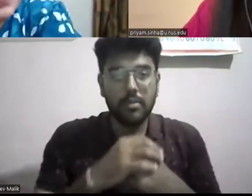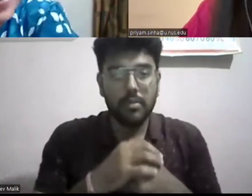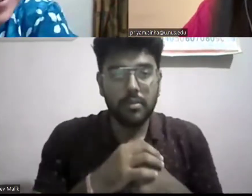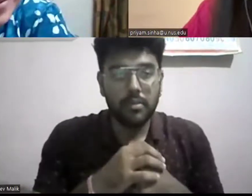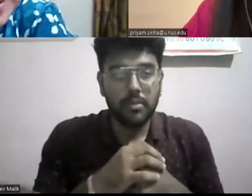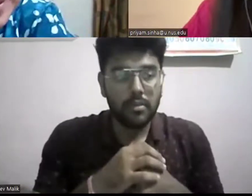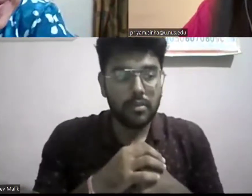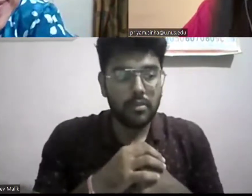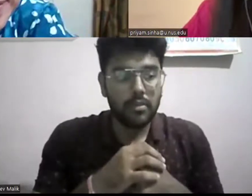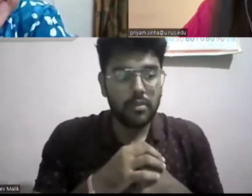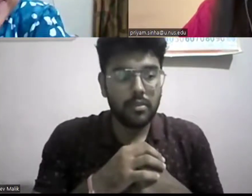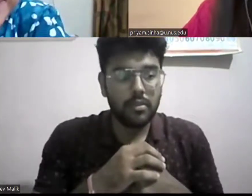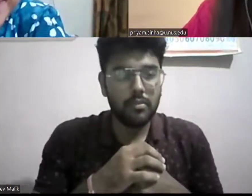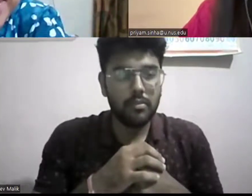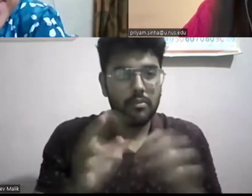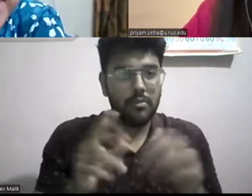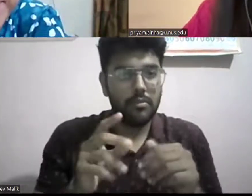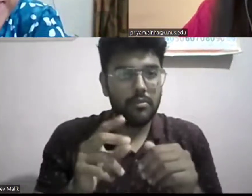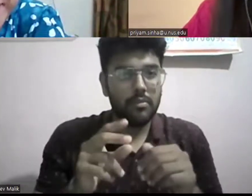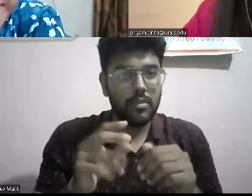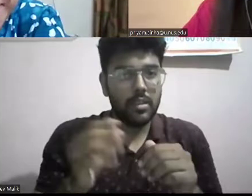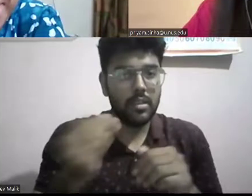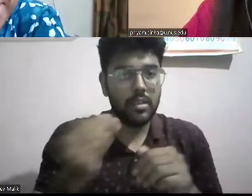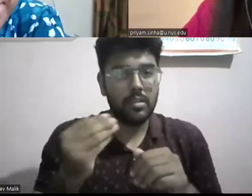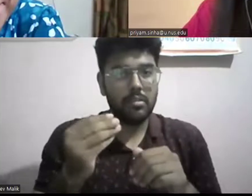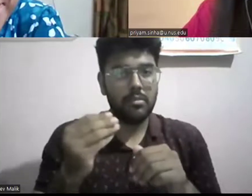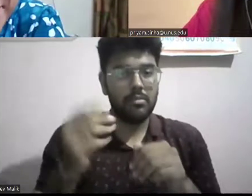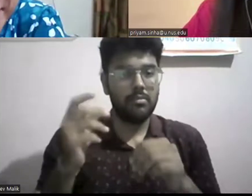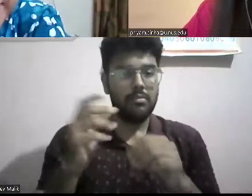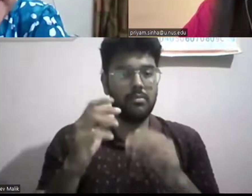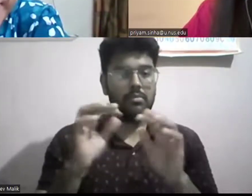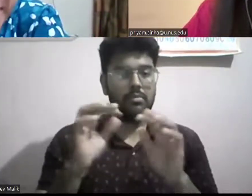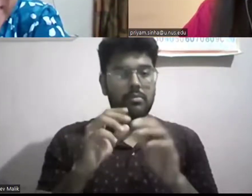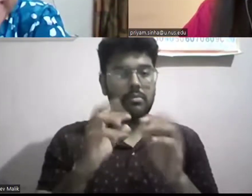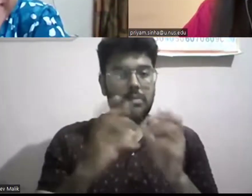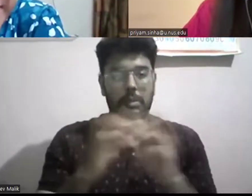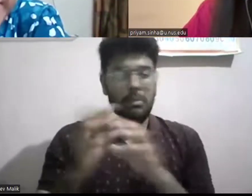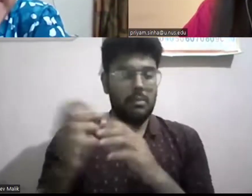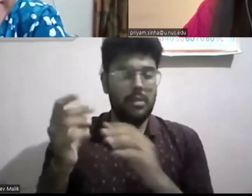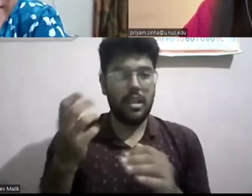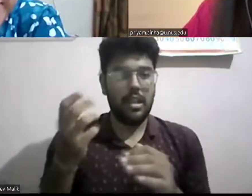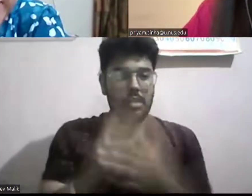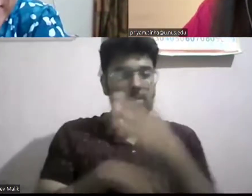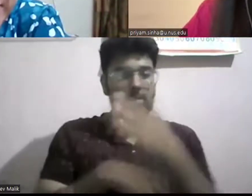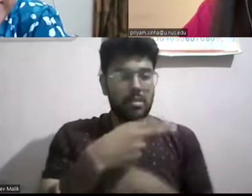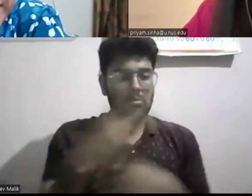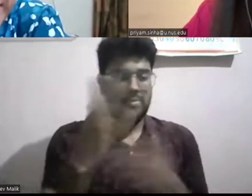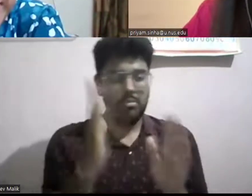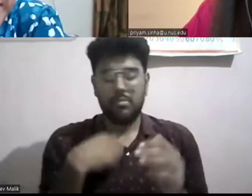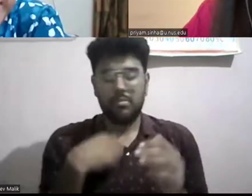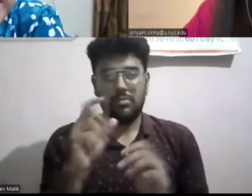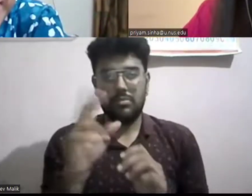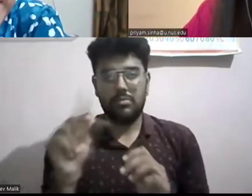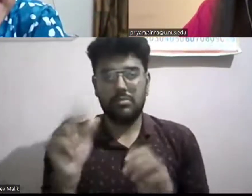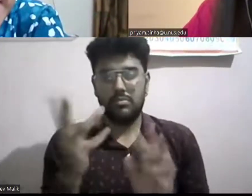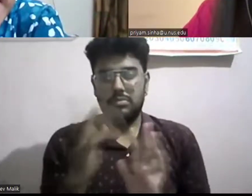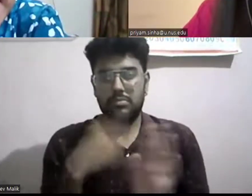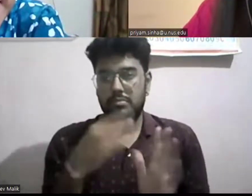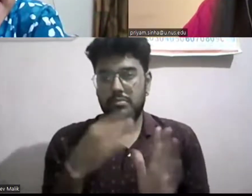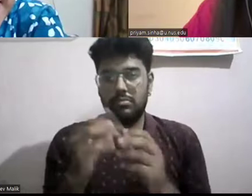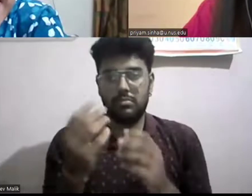a, not as something, a sign of weak or a sign of evil, but rather